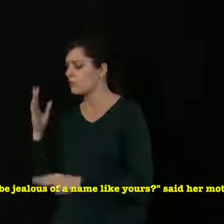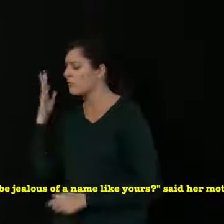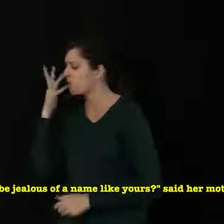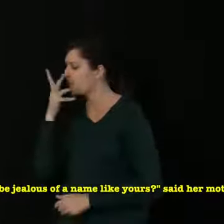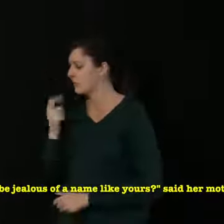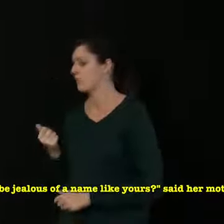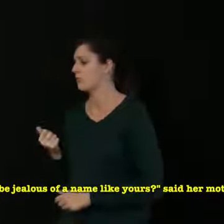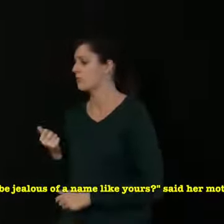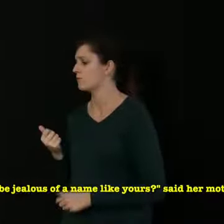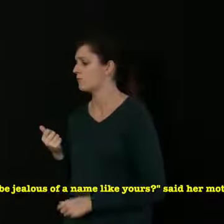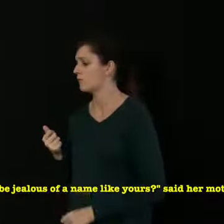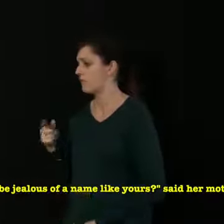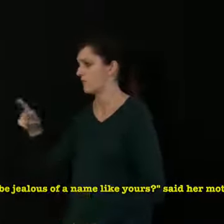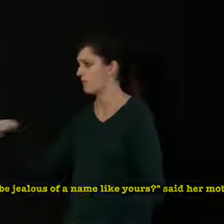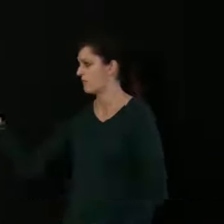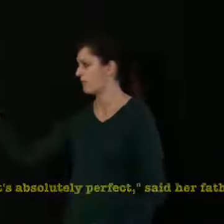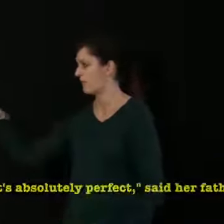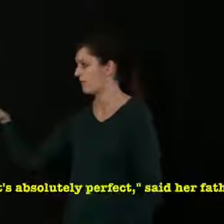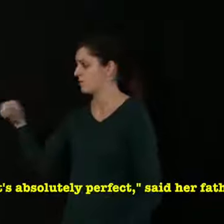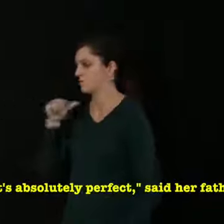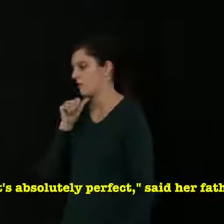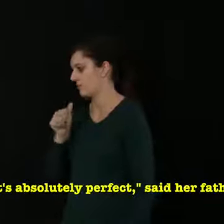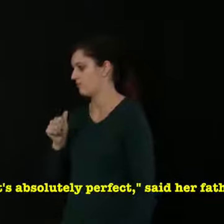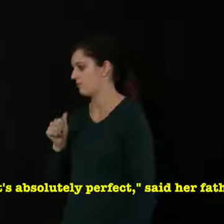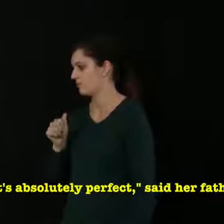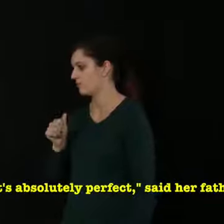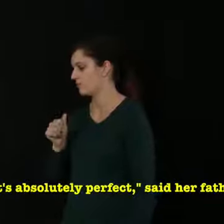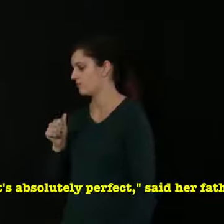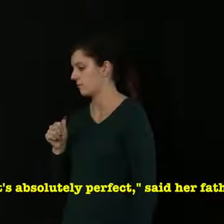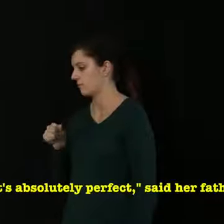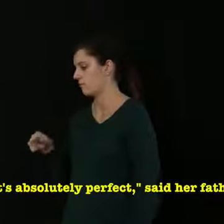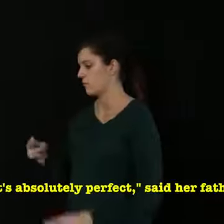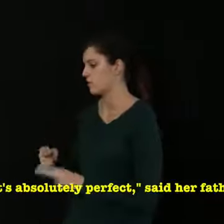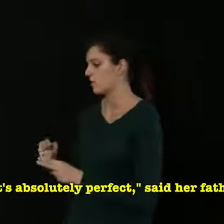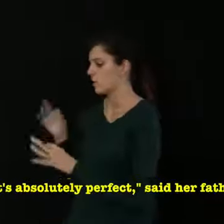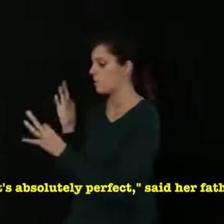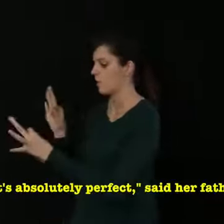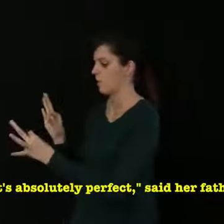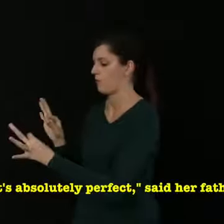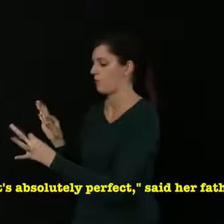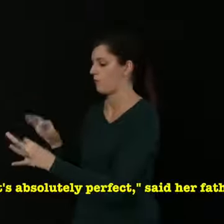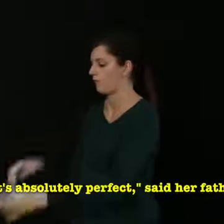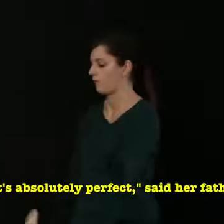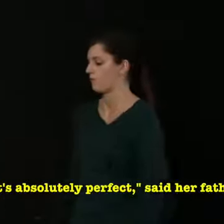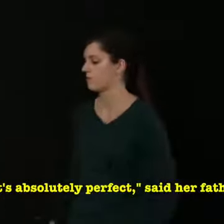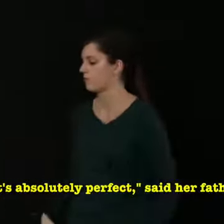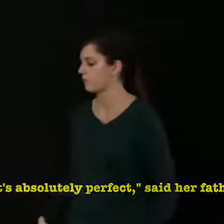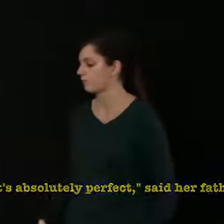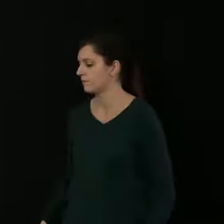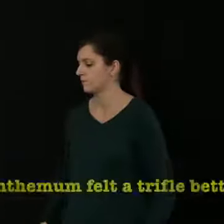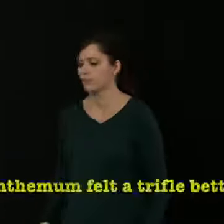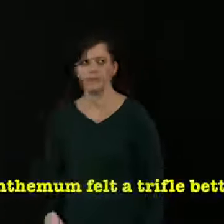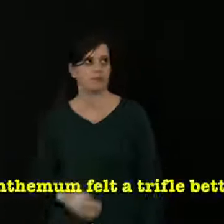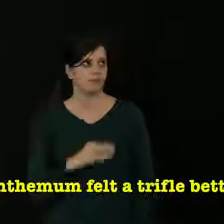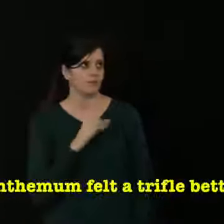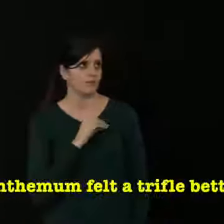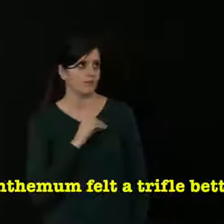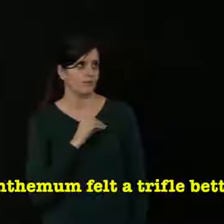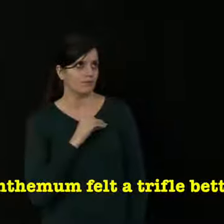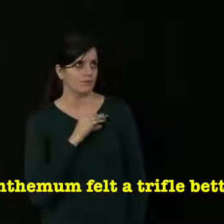like yours?" said her mother. "After all, it's absolutely perfect," said her father. Chrysanthemum felt